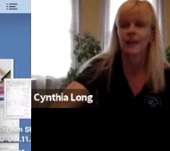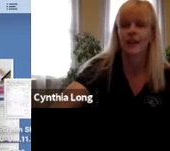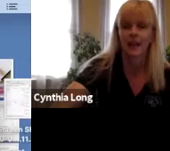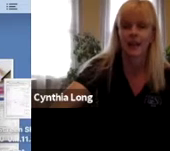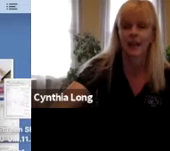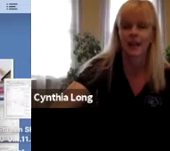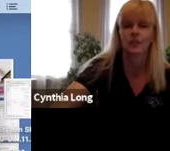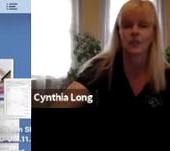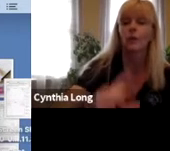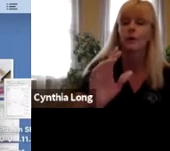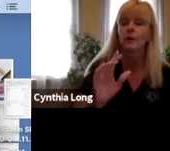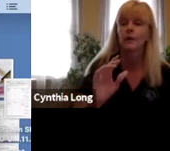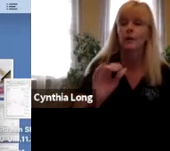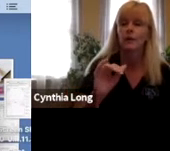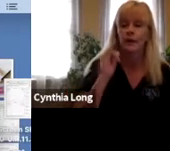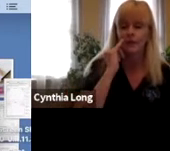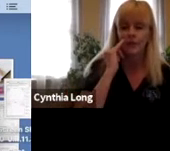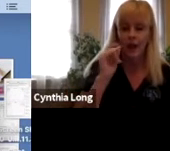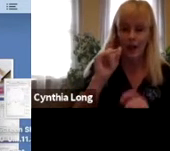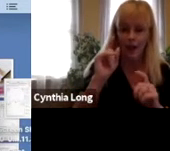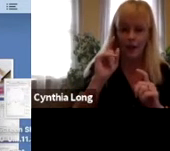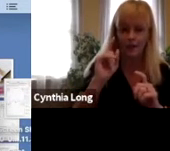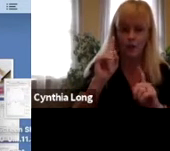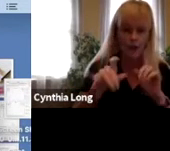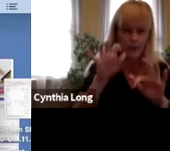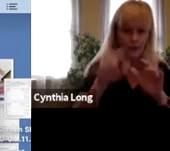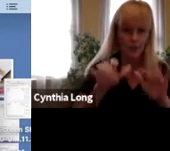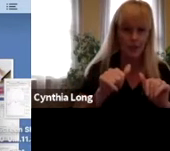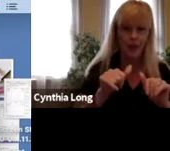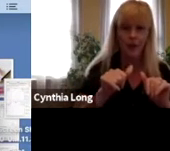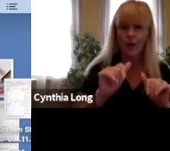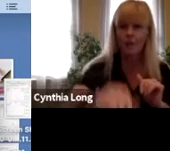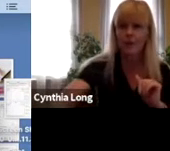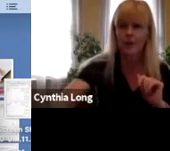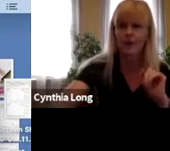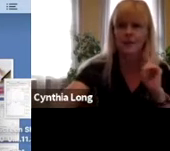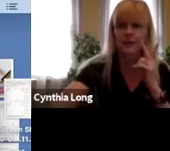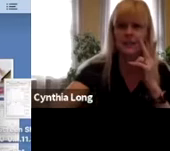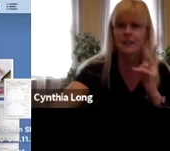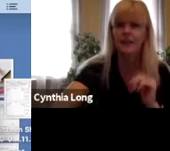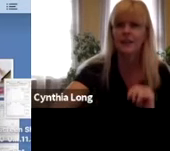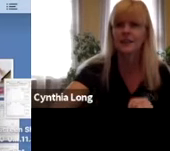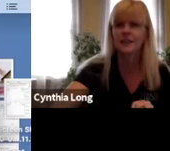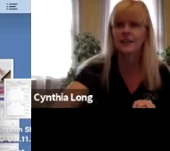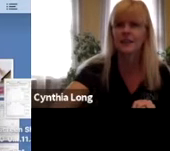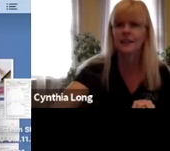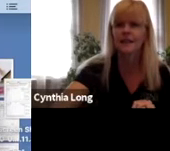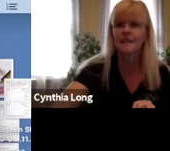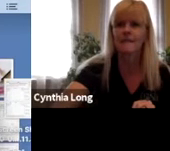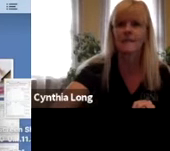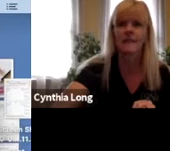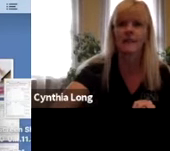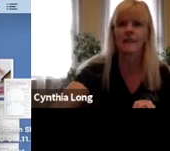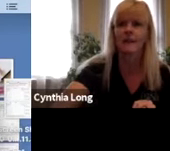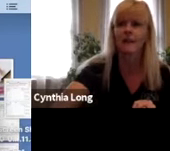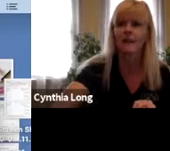I don't think I can. So if you have, go ahead and type it now. I'm going to see if I